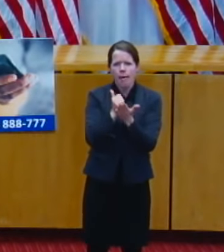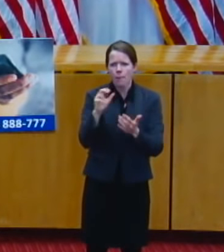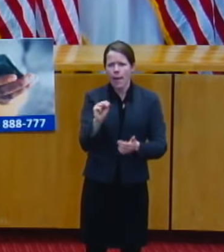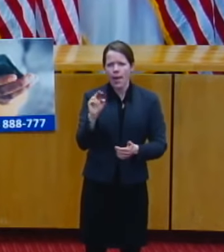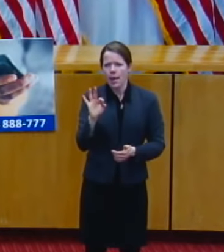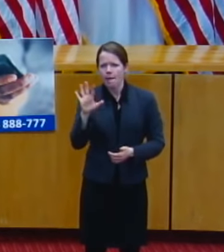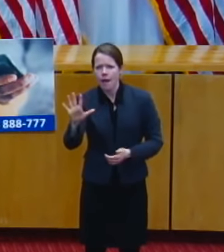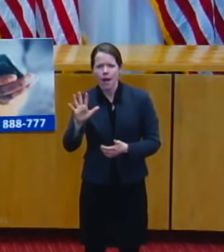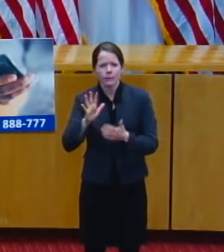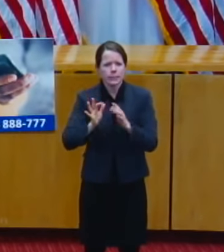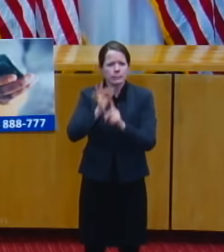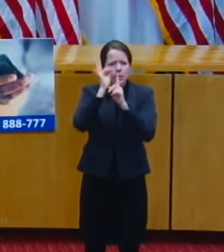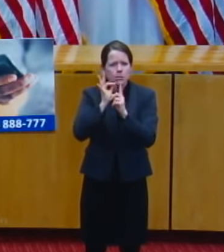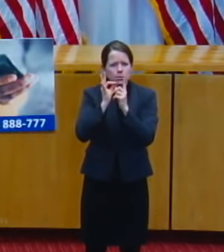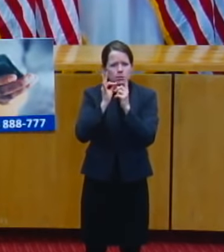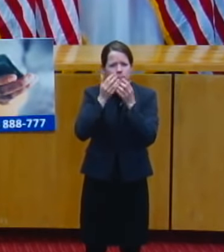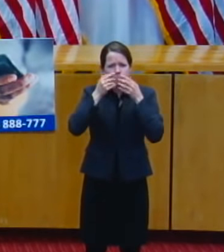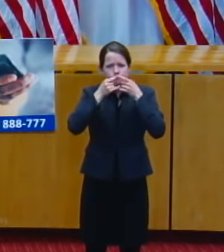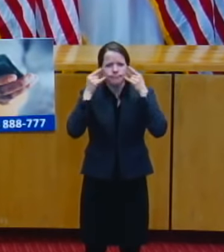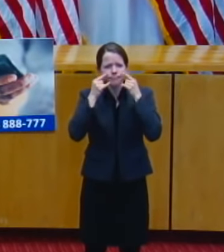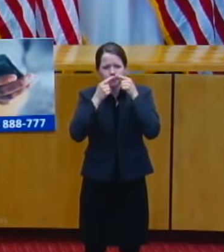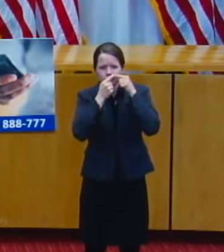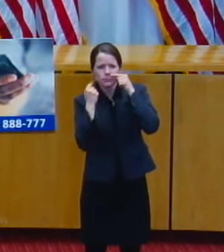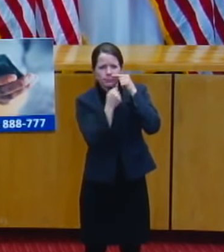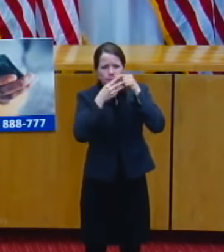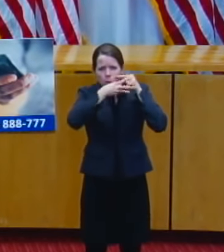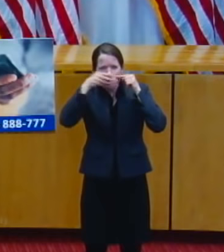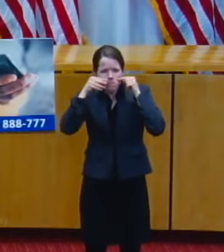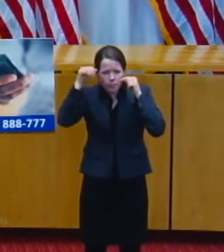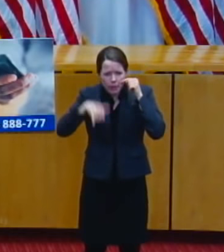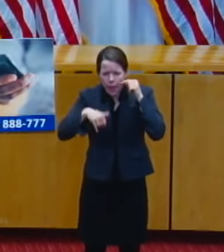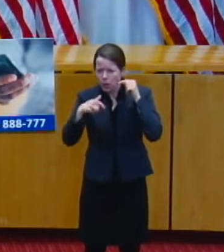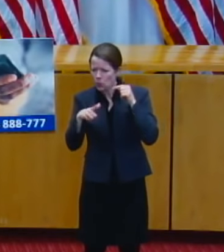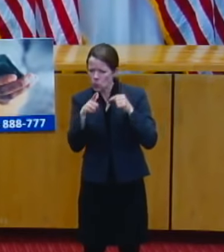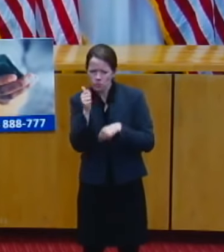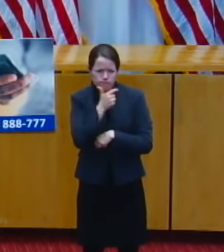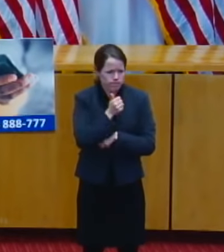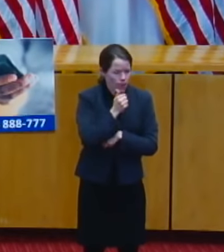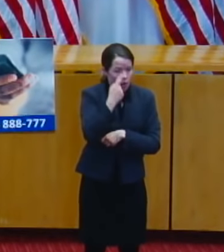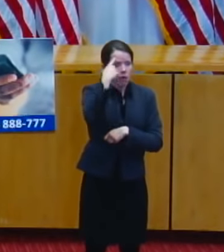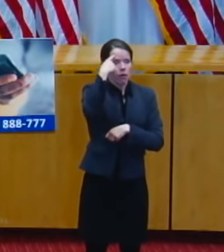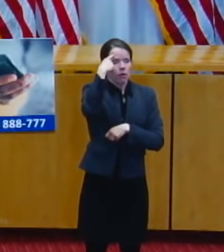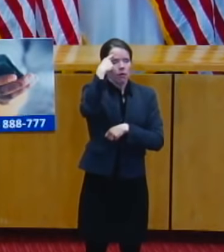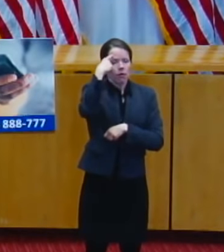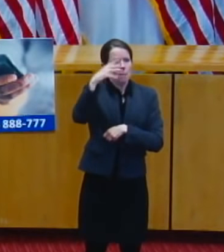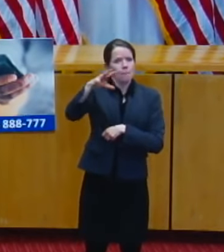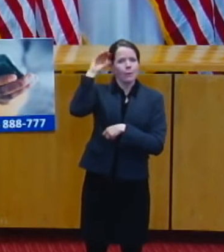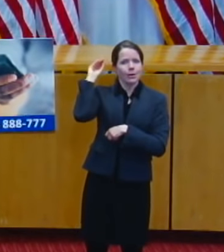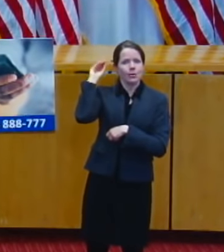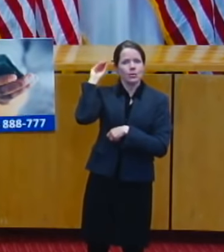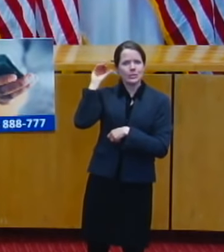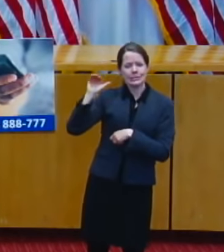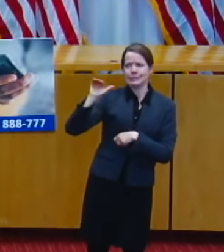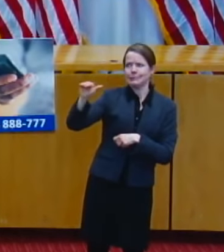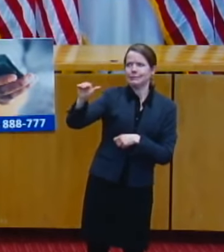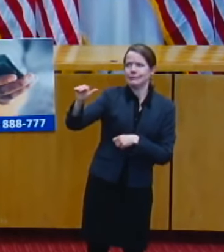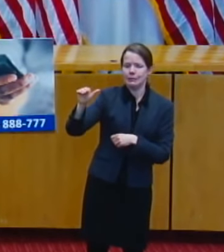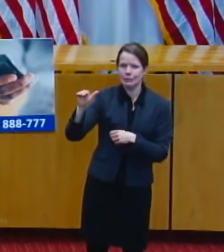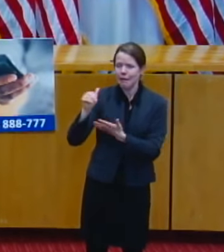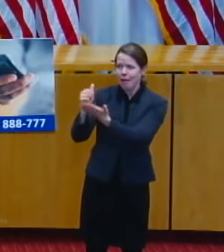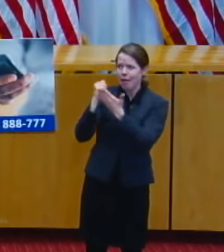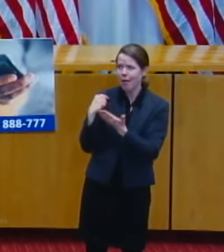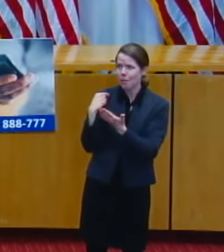then I asked our professional football team to actually work with us to come up with a strategy to